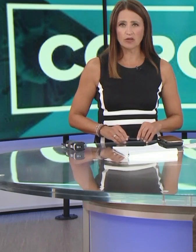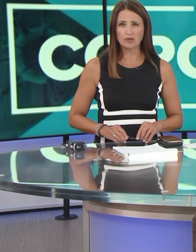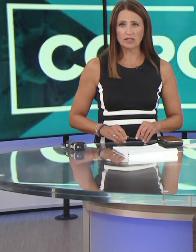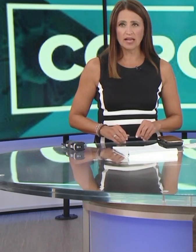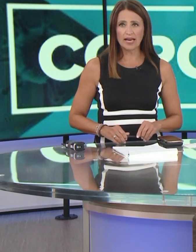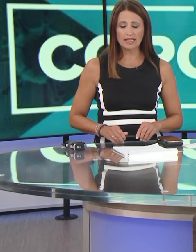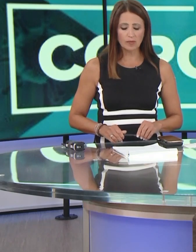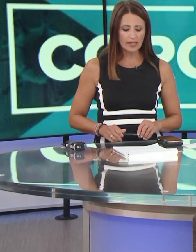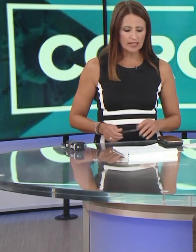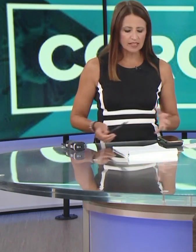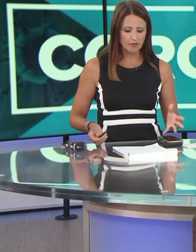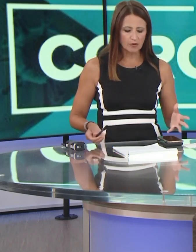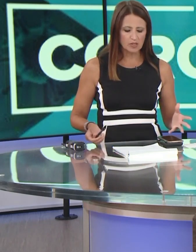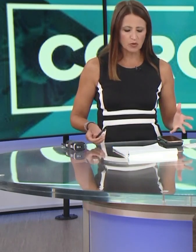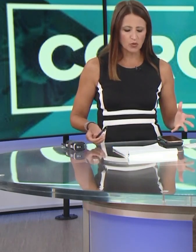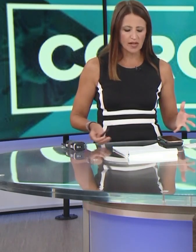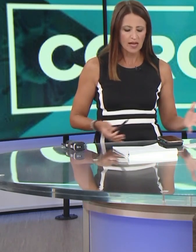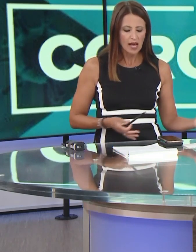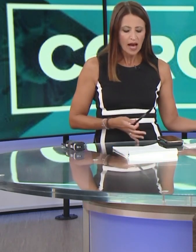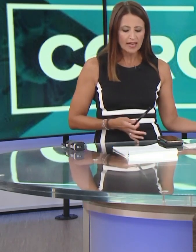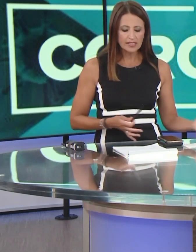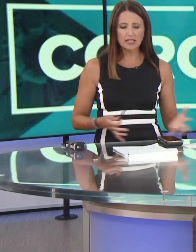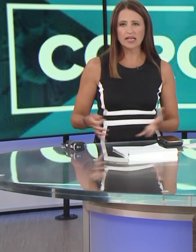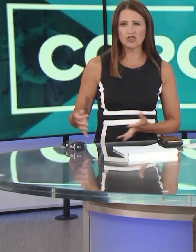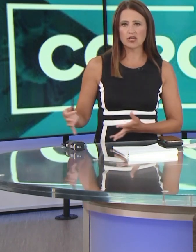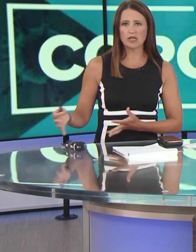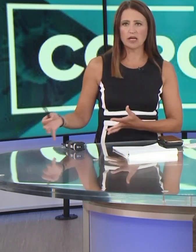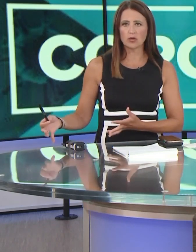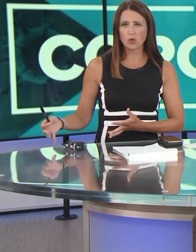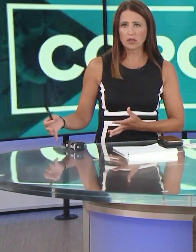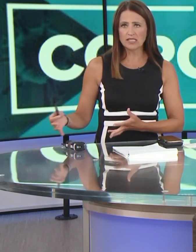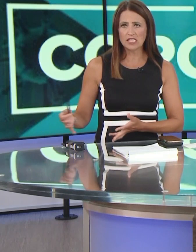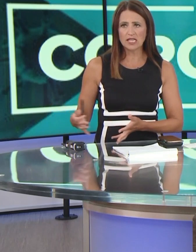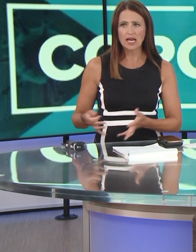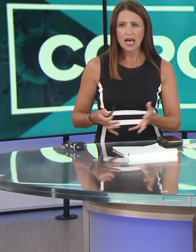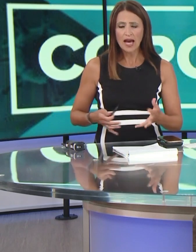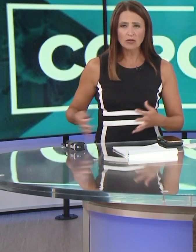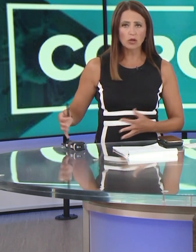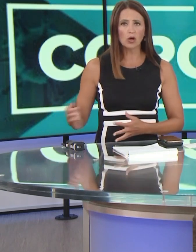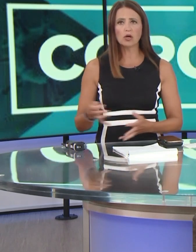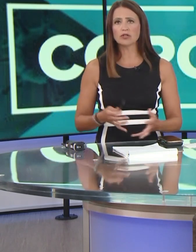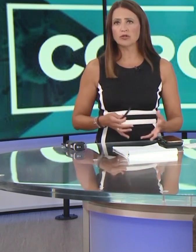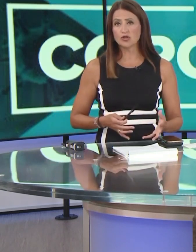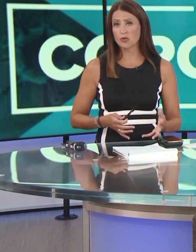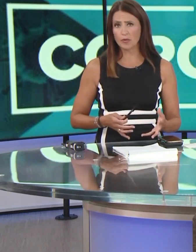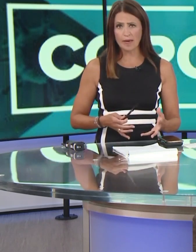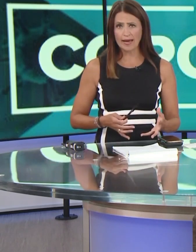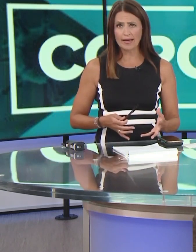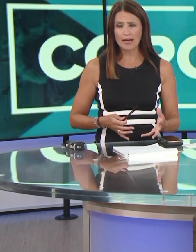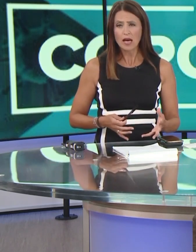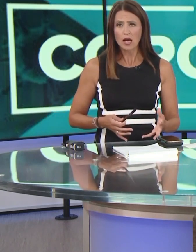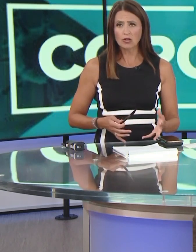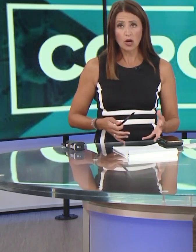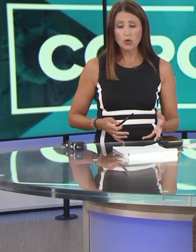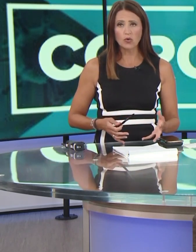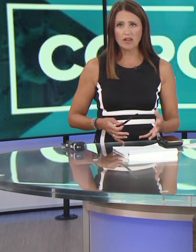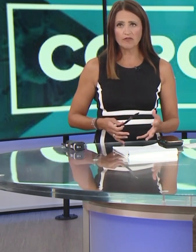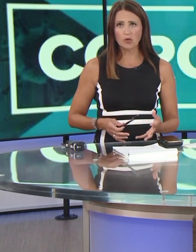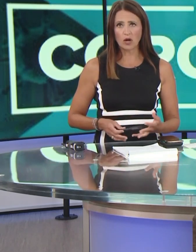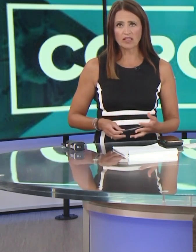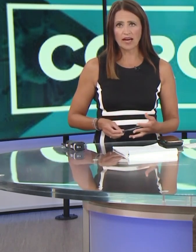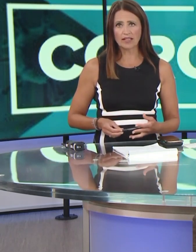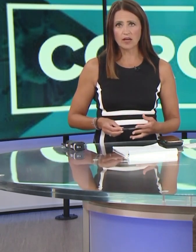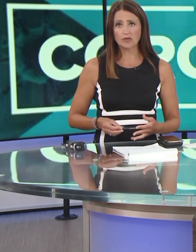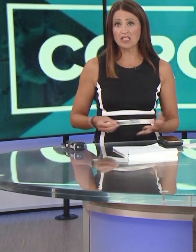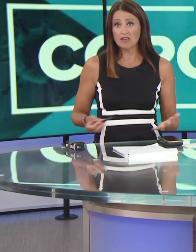Dr. Jennifer Dillahay, explaining the difference between isolation and quarantine, how long you should remain alone if